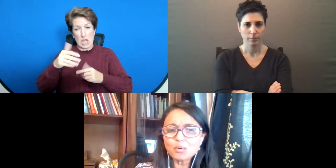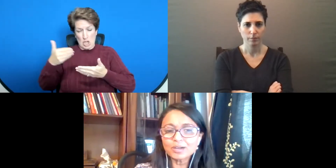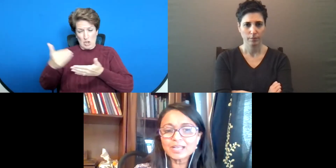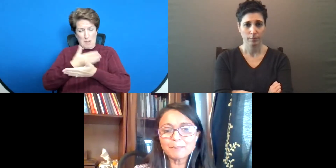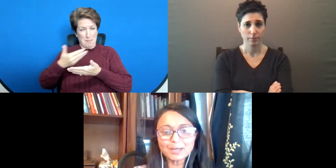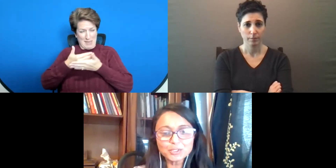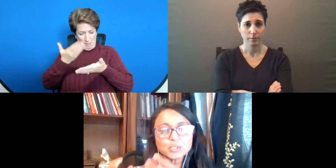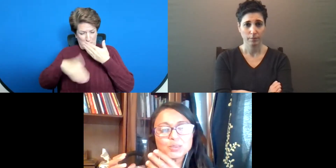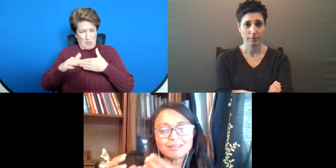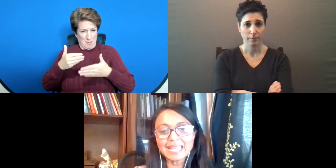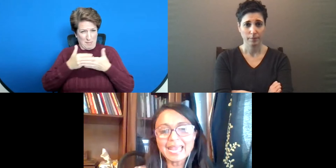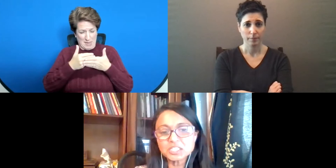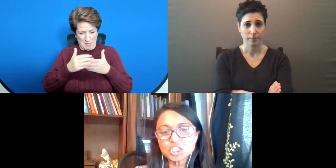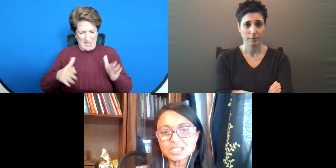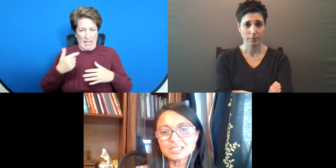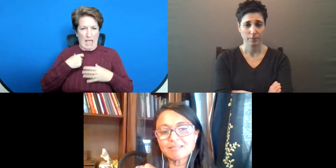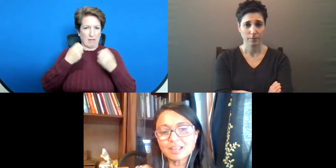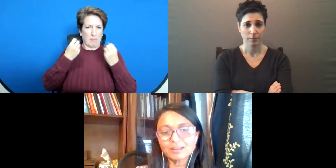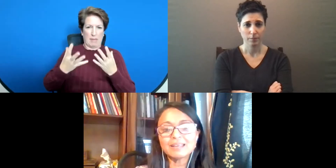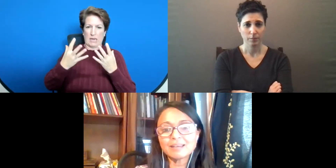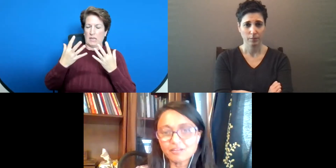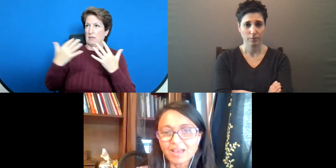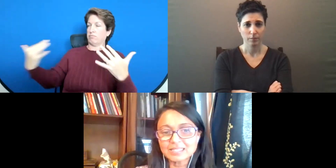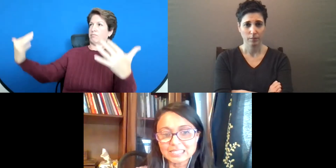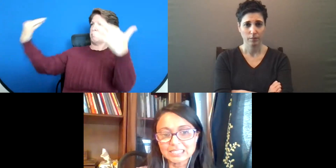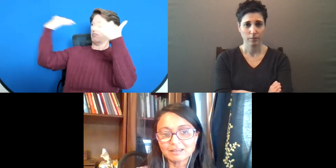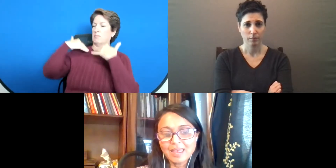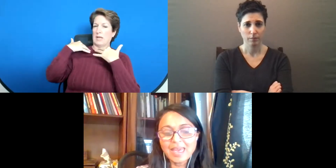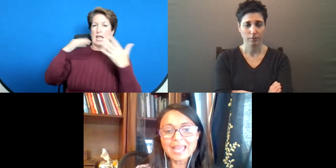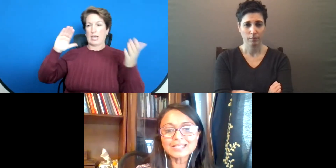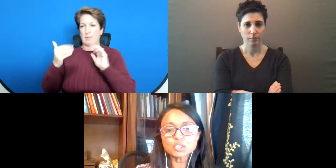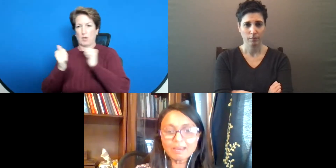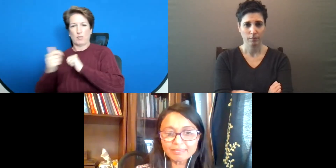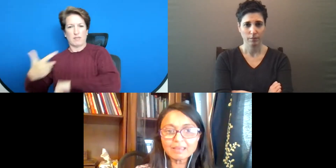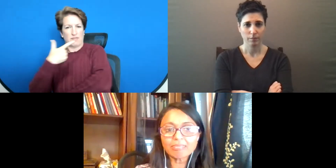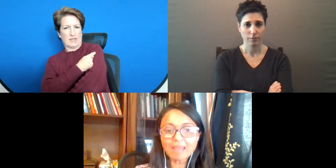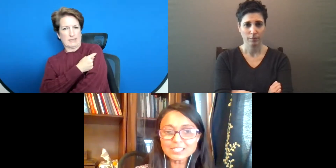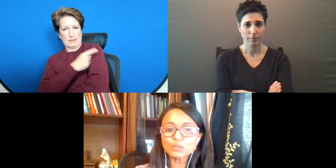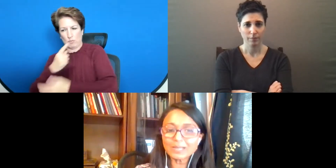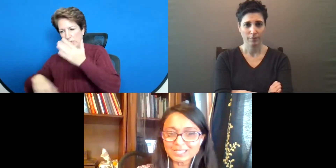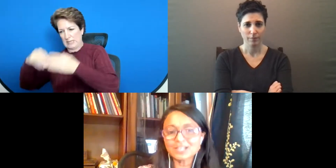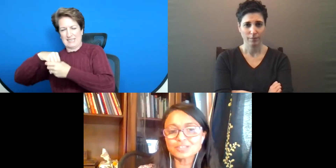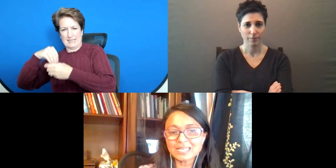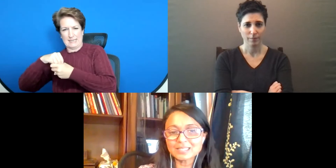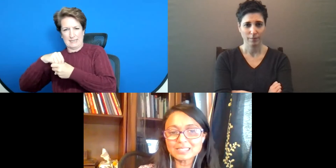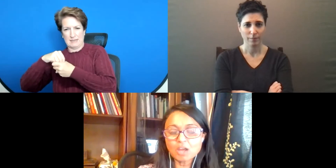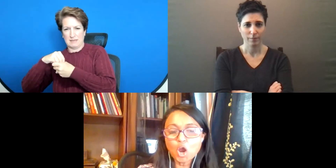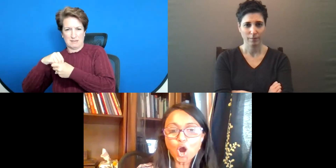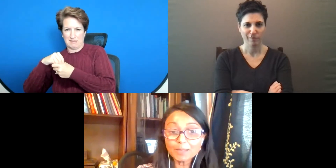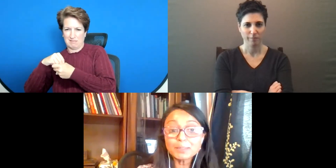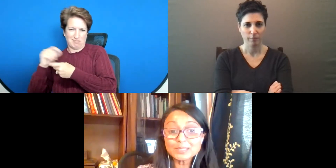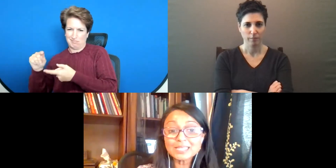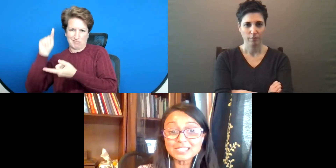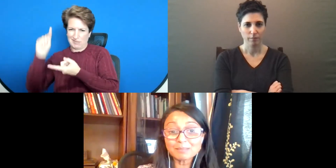much more compared to the antigens that are in a vaccine. And so I think that's the way to understand